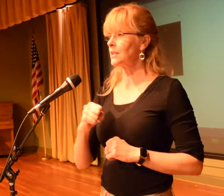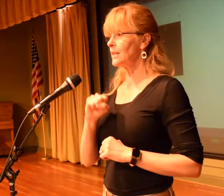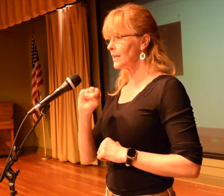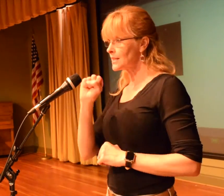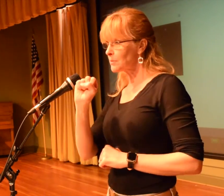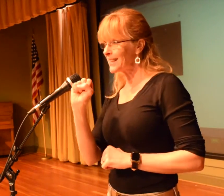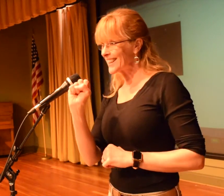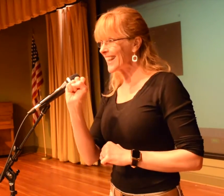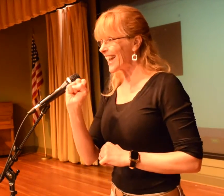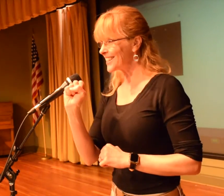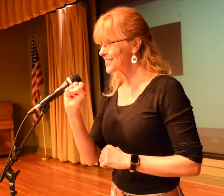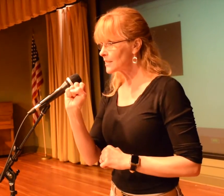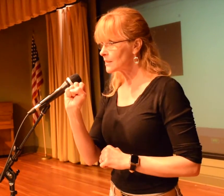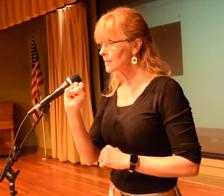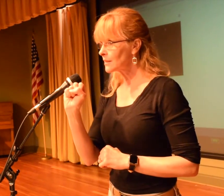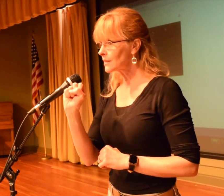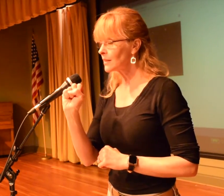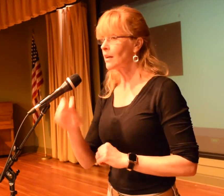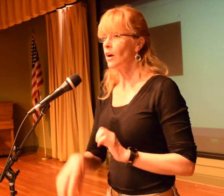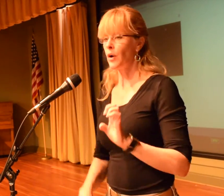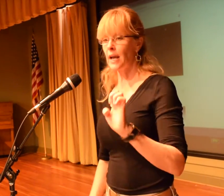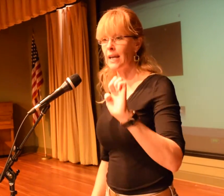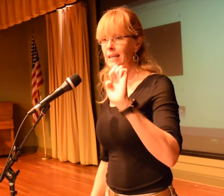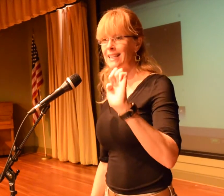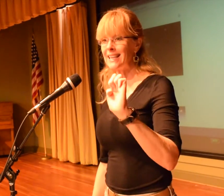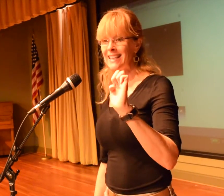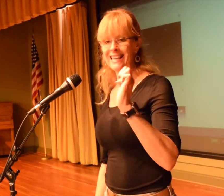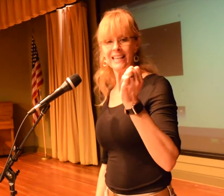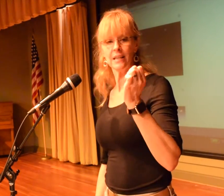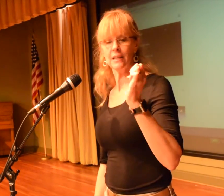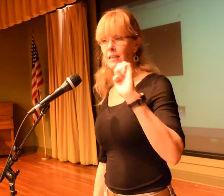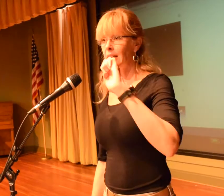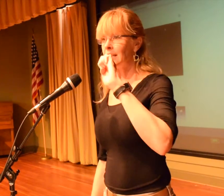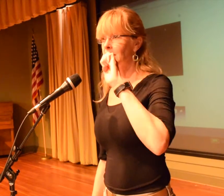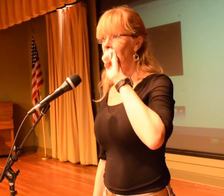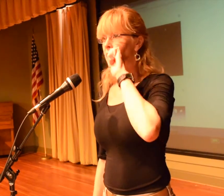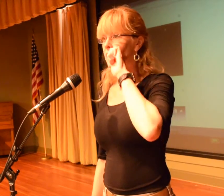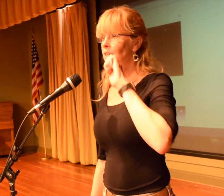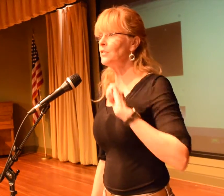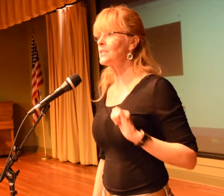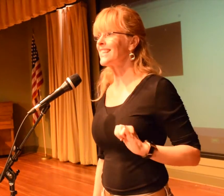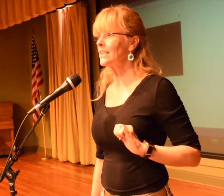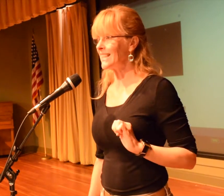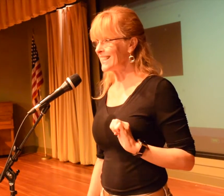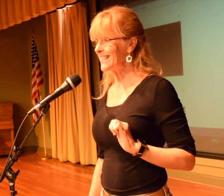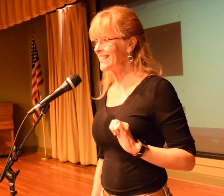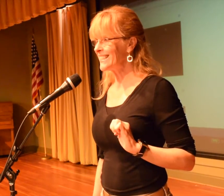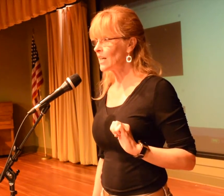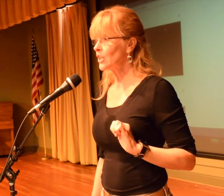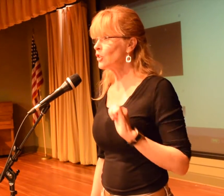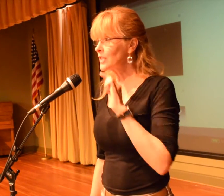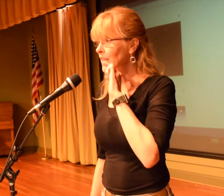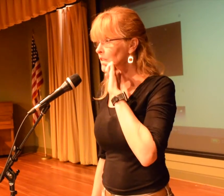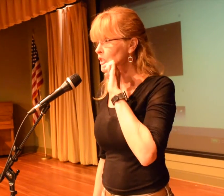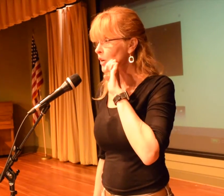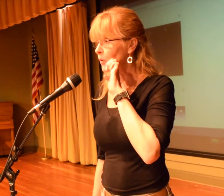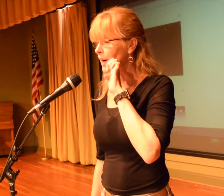it ends up being the S. Okay, and the E is like, if you said E, your teeth show,